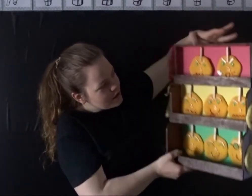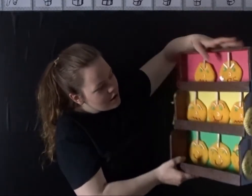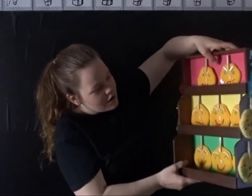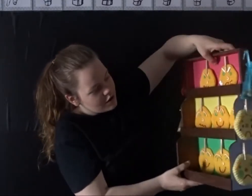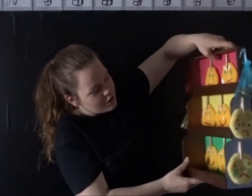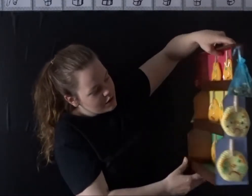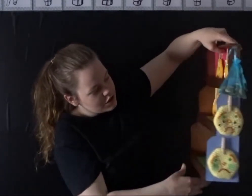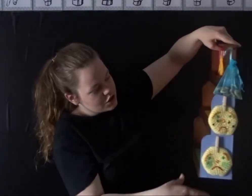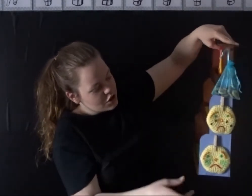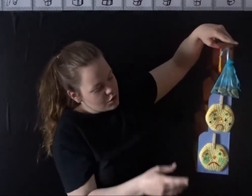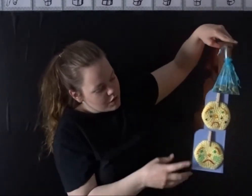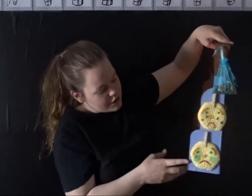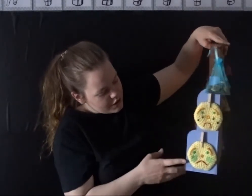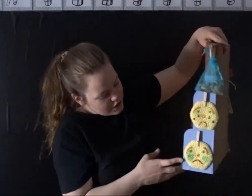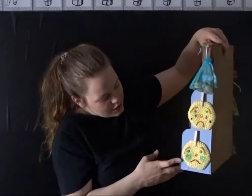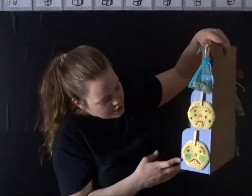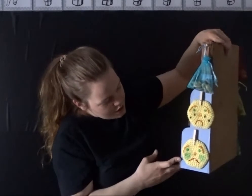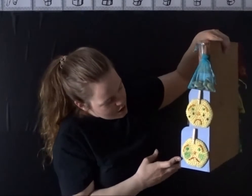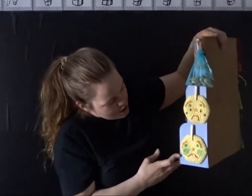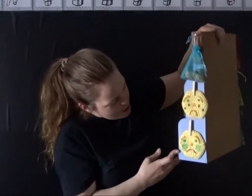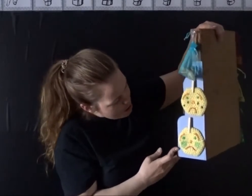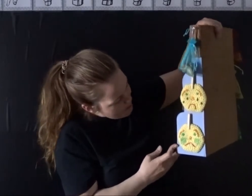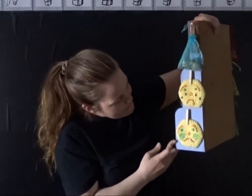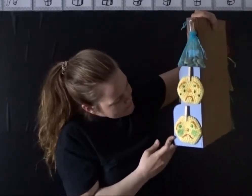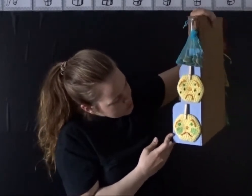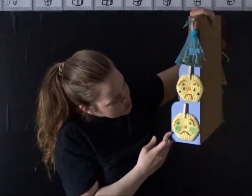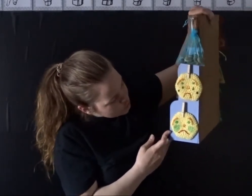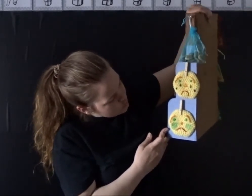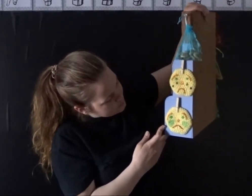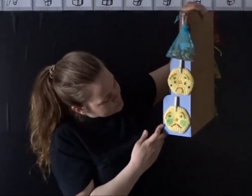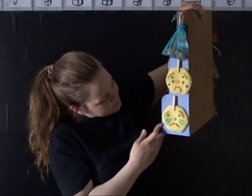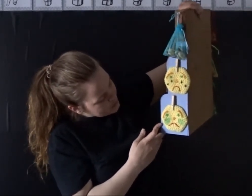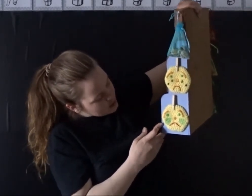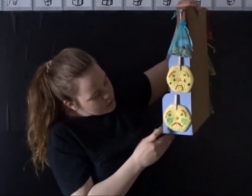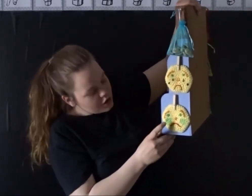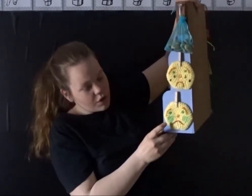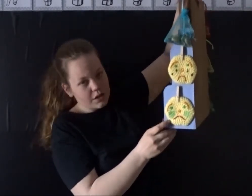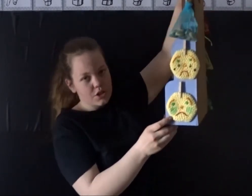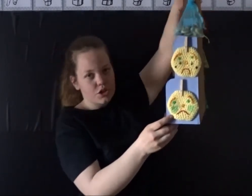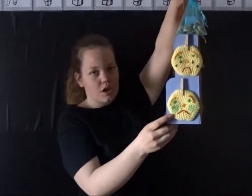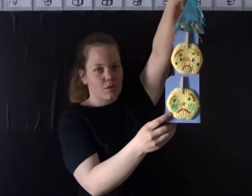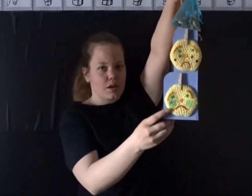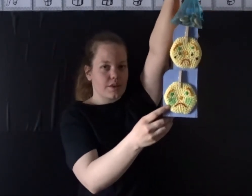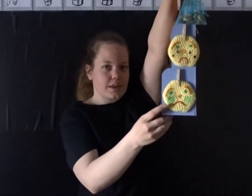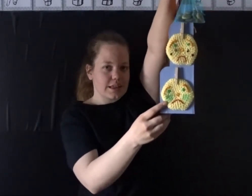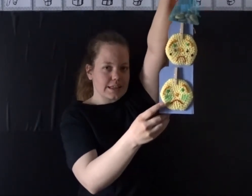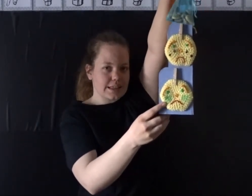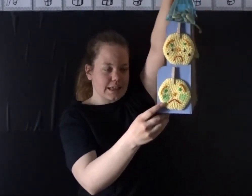are going to start with the blue, and we are going to start with sick.